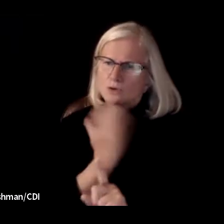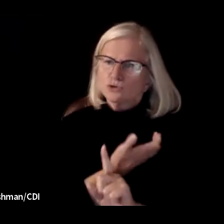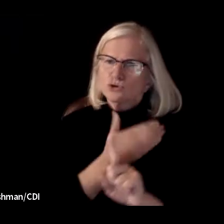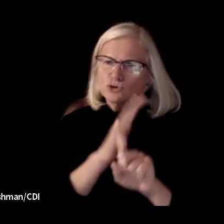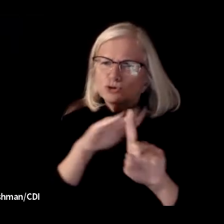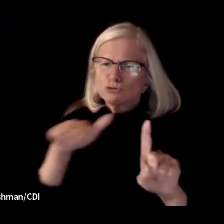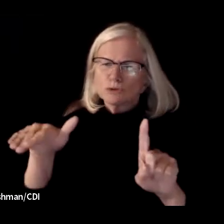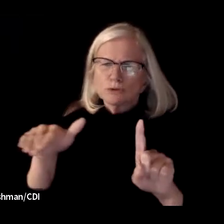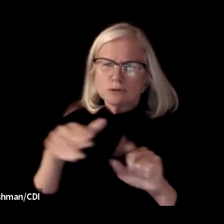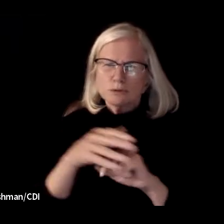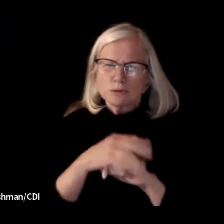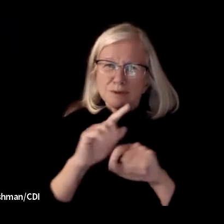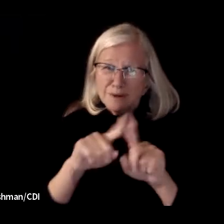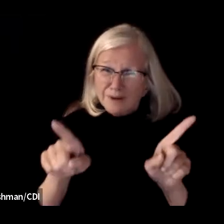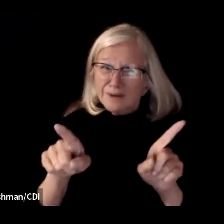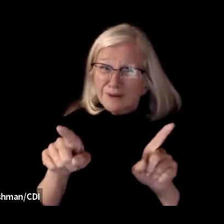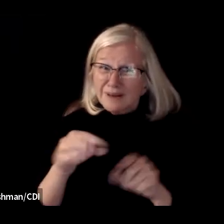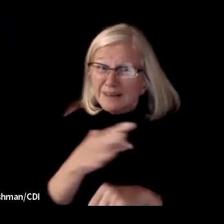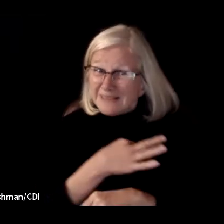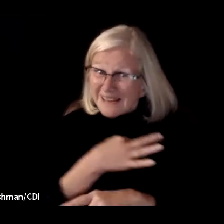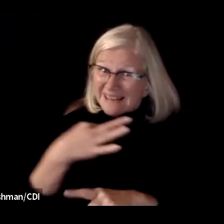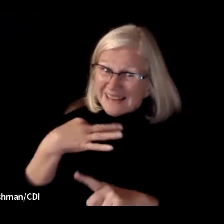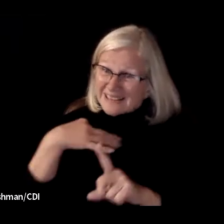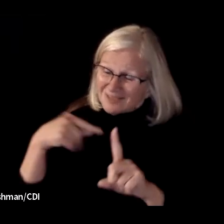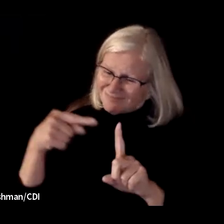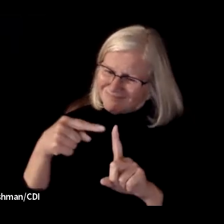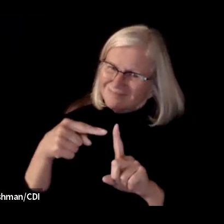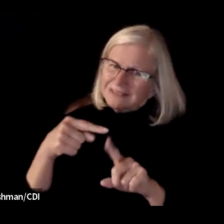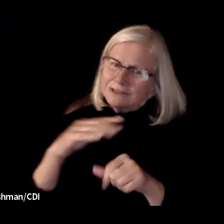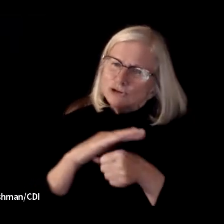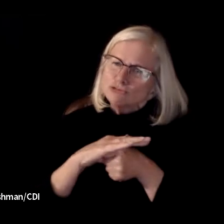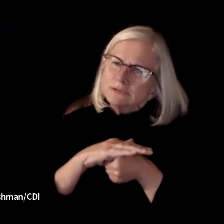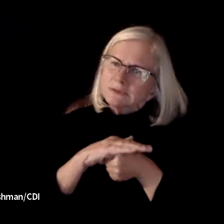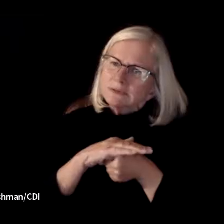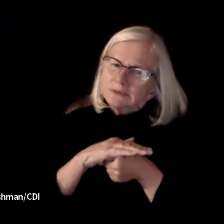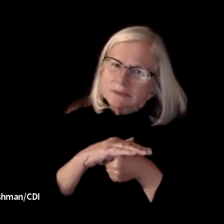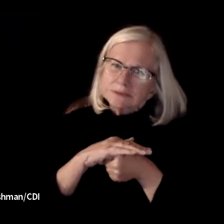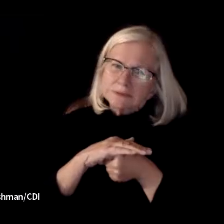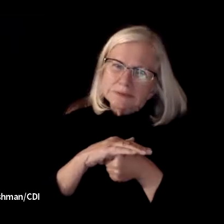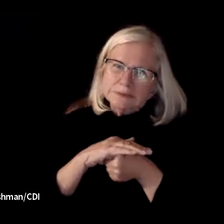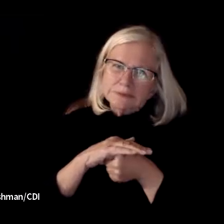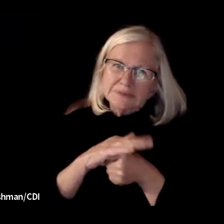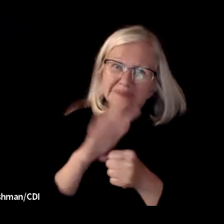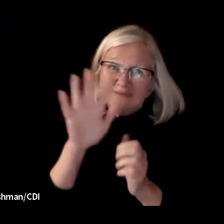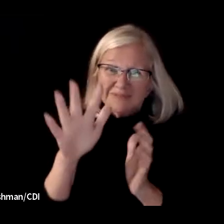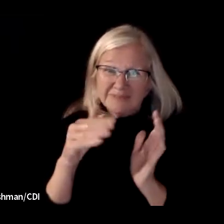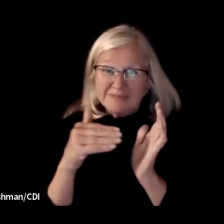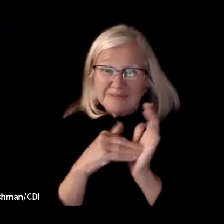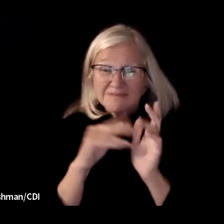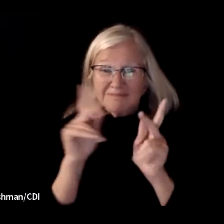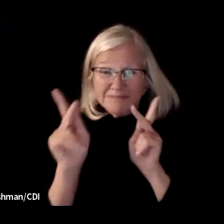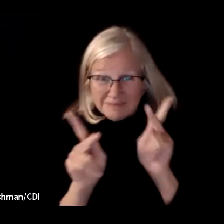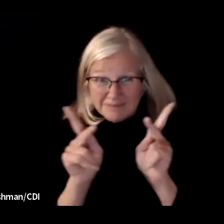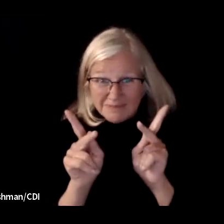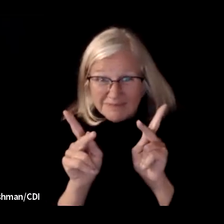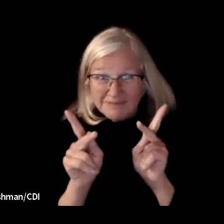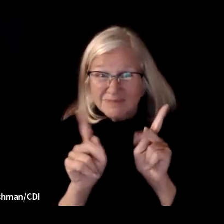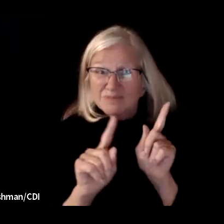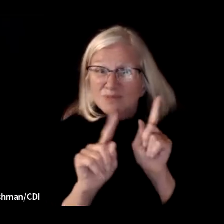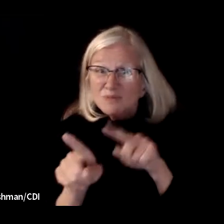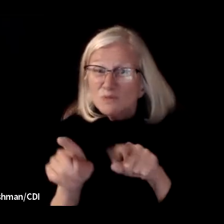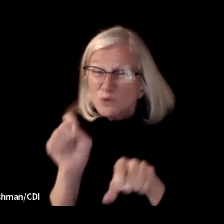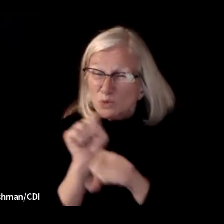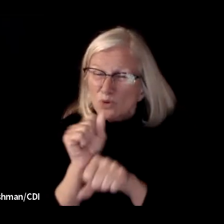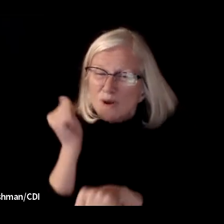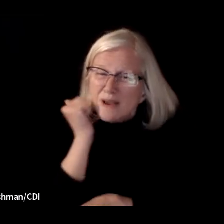Our staff are stressed. The nearly 5,000 people at Children's Minnesota who come to work every day putting kids first, they